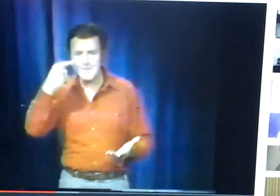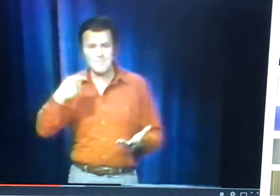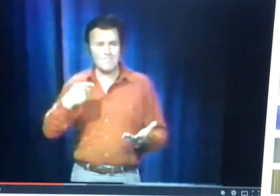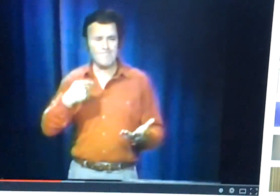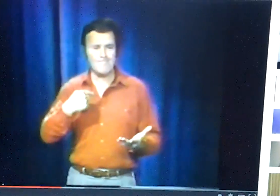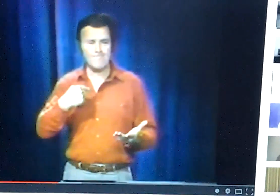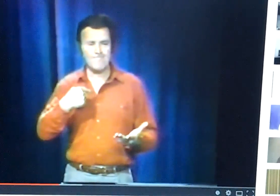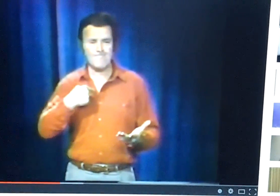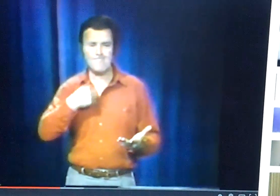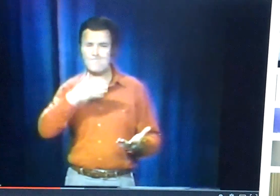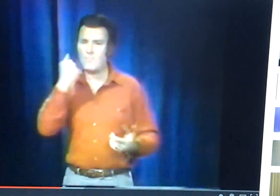live far.